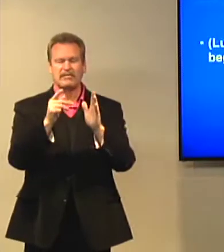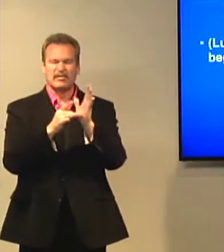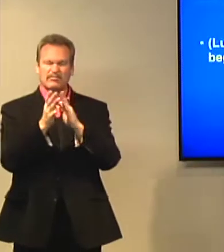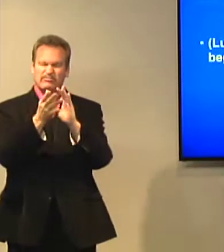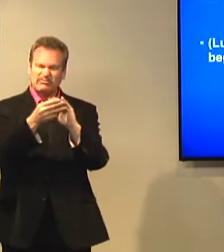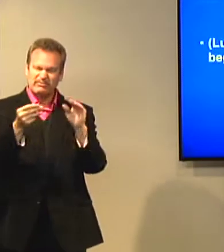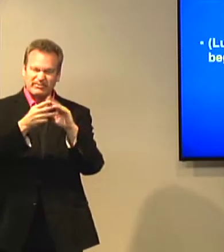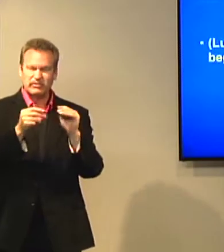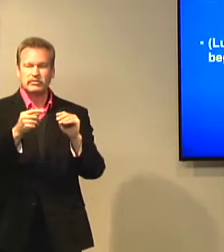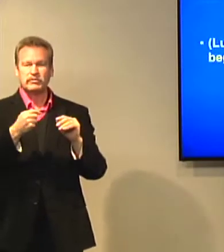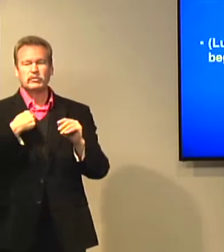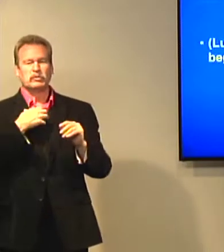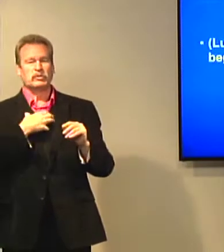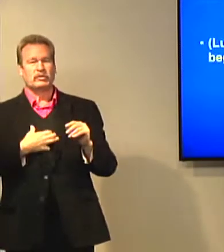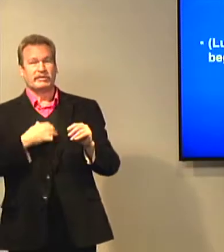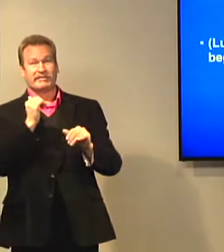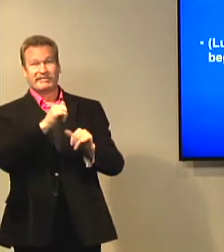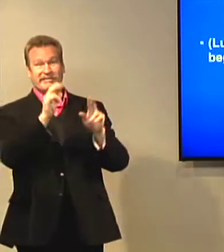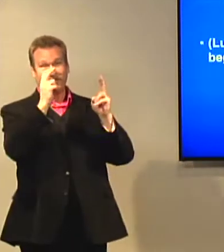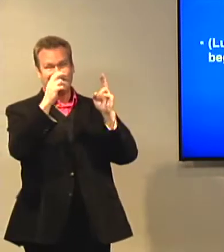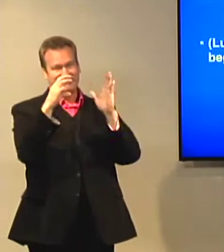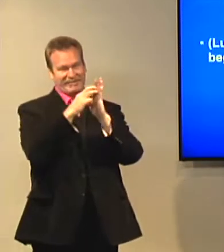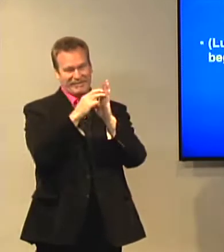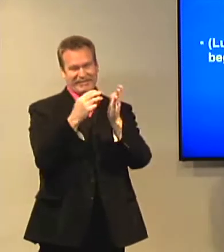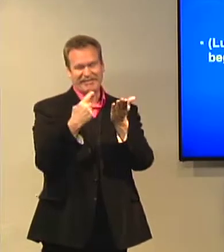So that chunk is telling the story.